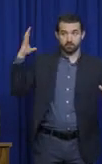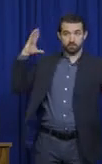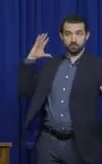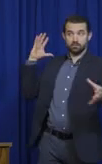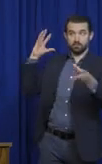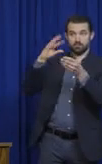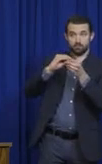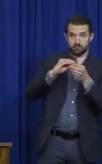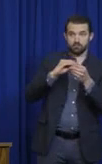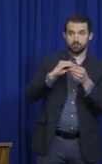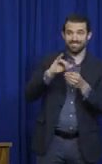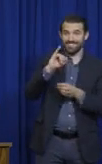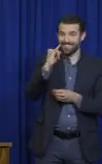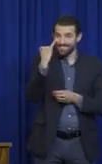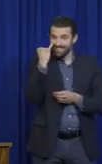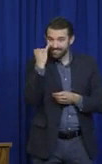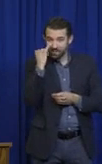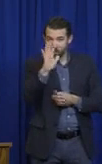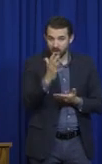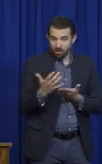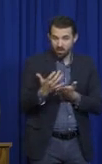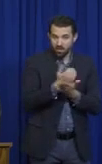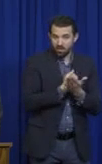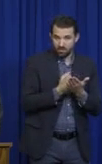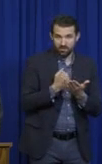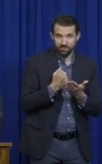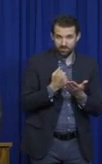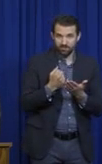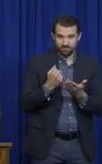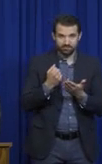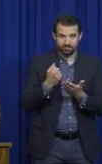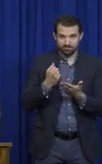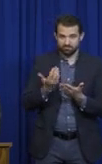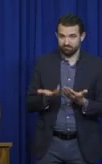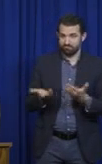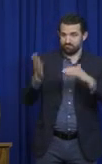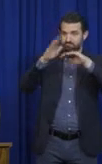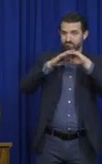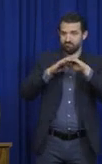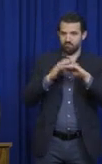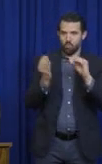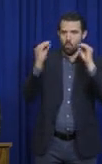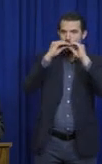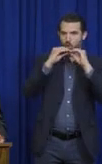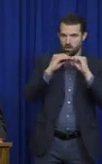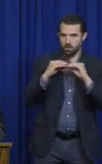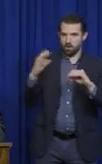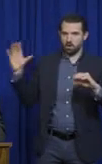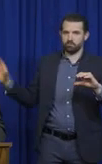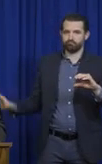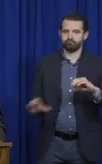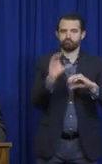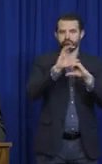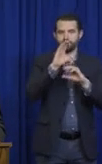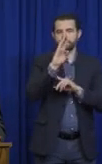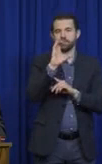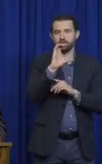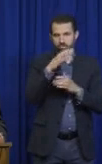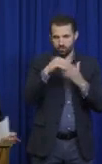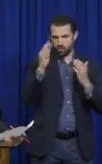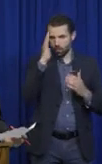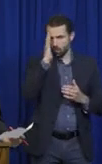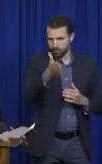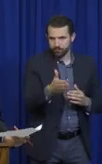that $172. This is consistent with how other states are paying their pandemic